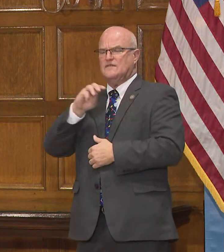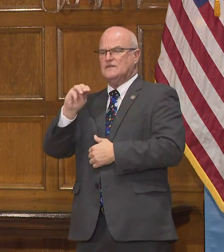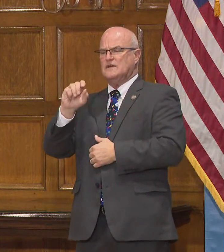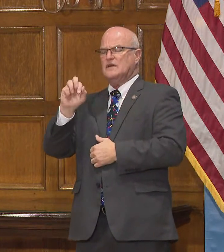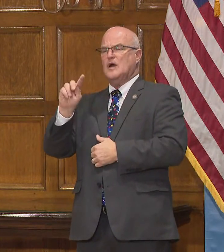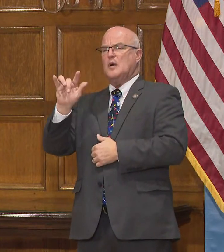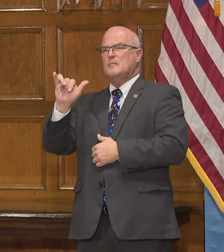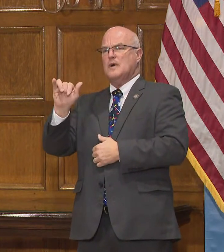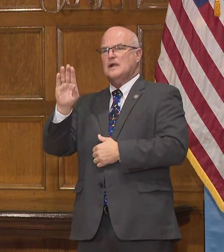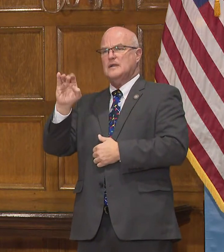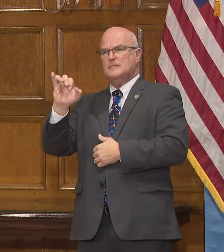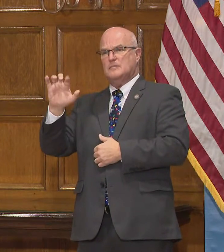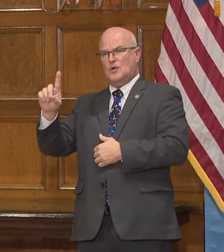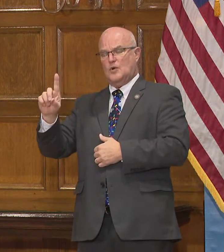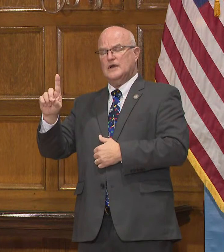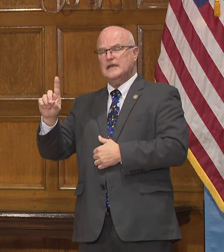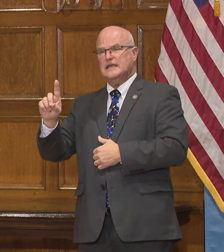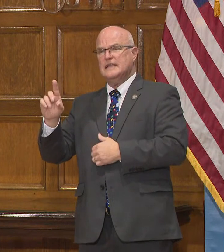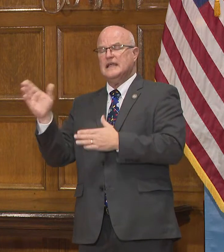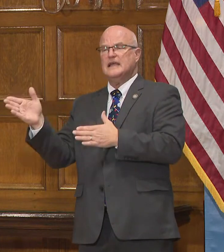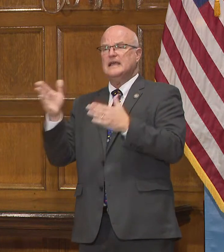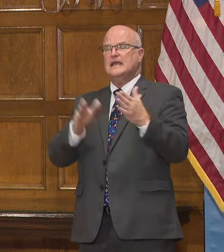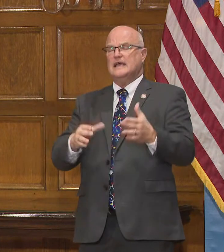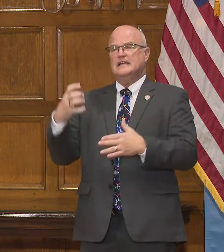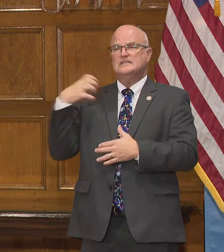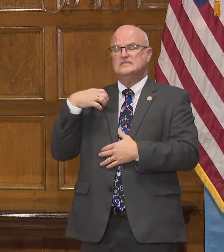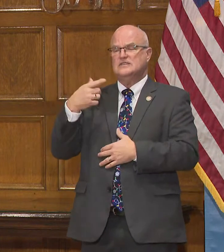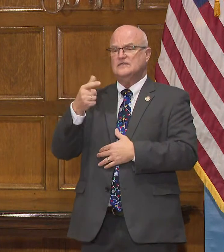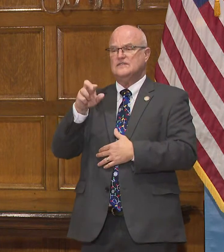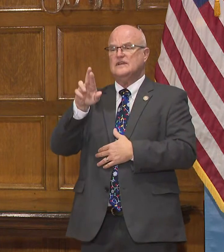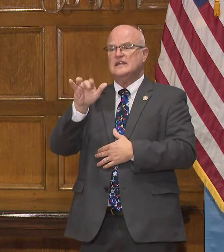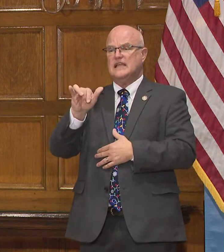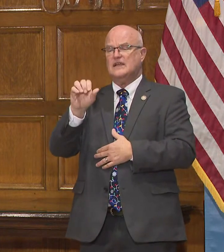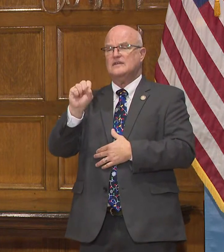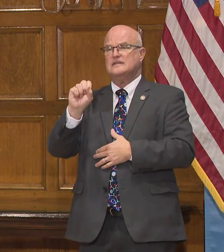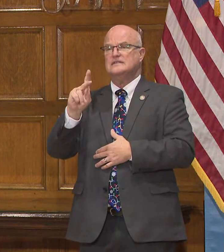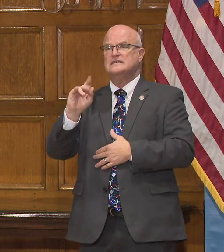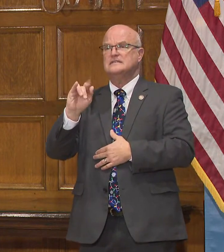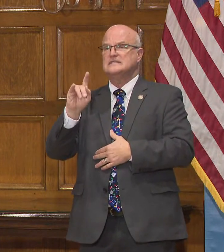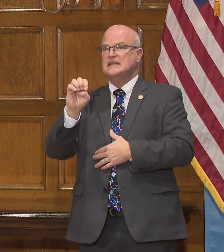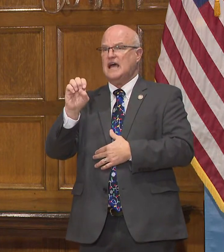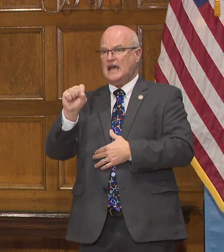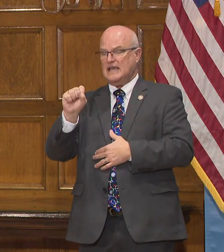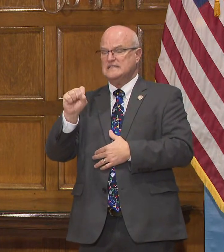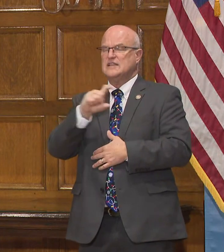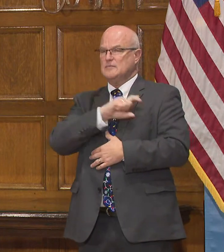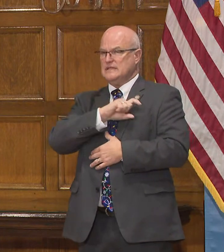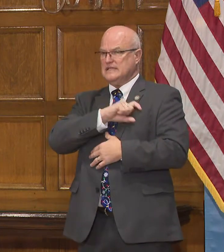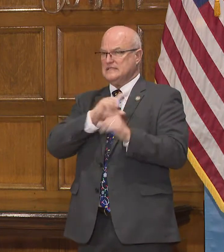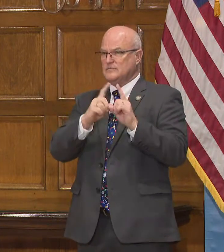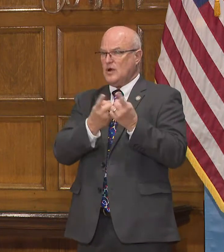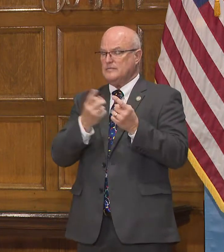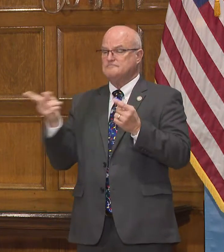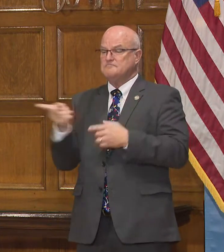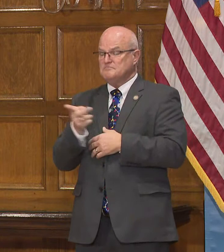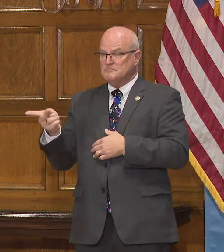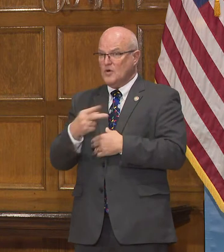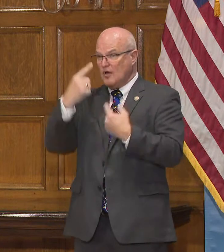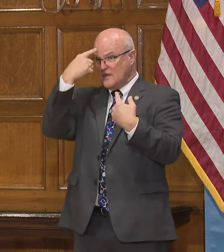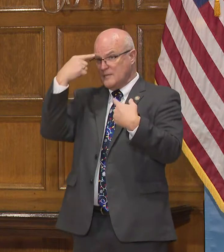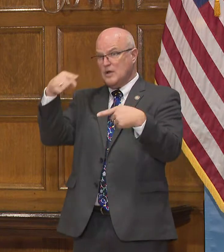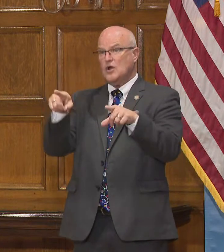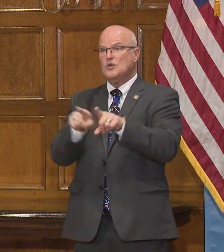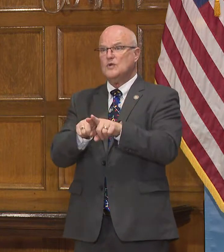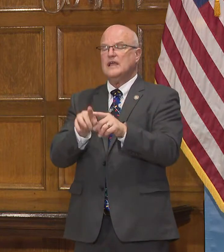of the Sheriff's Association and Chief Gary Sipes of the Association of Chiefs of Police. They both